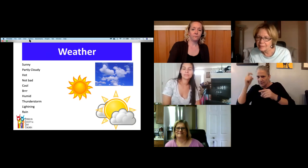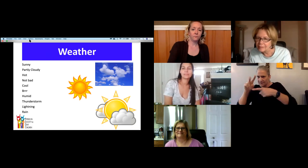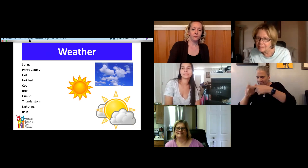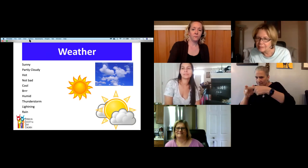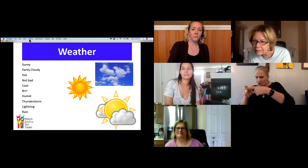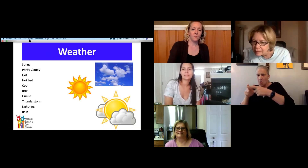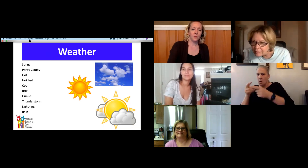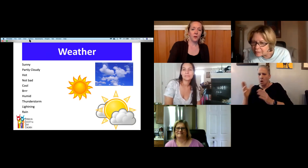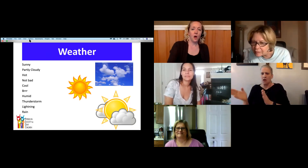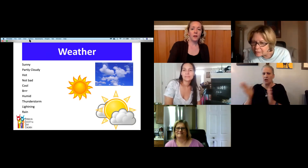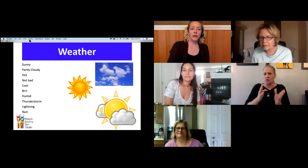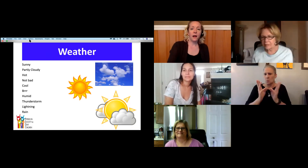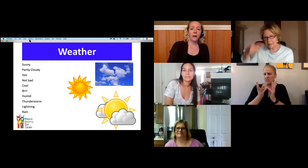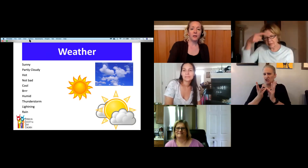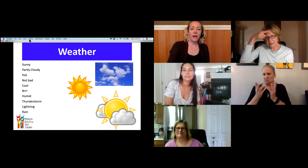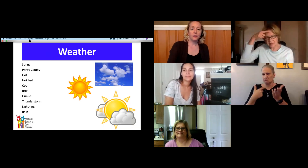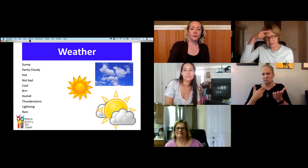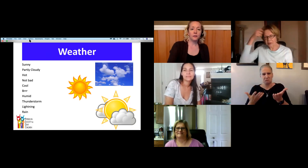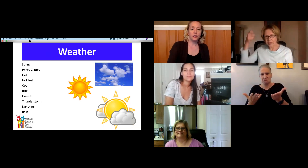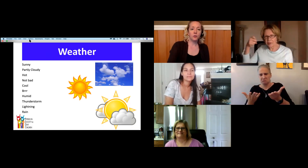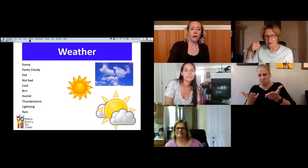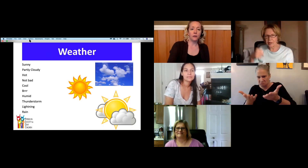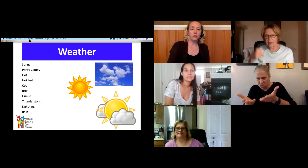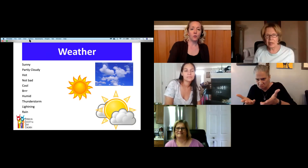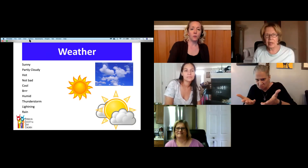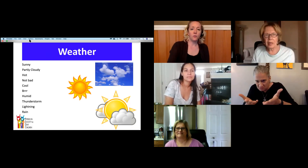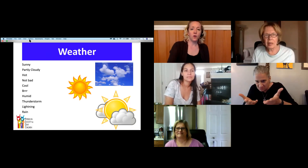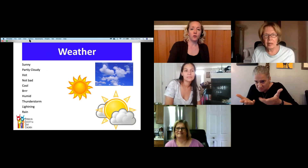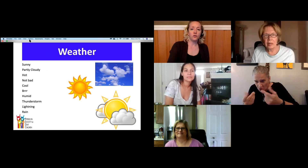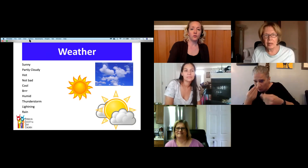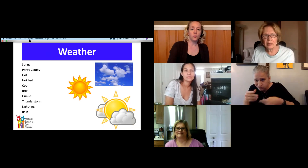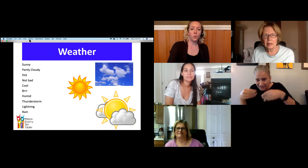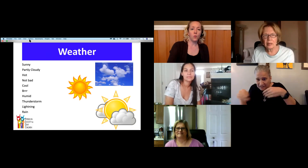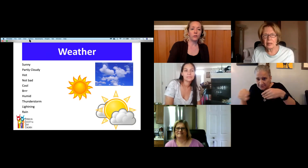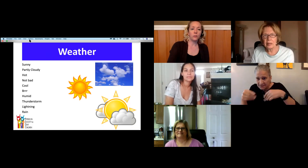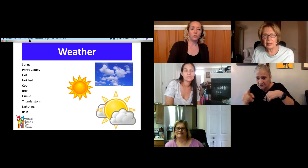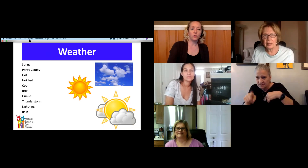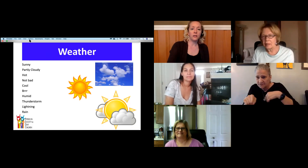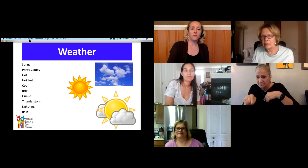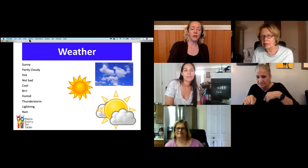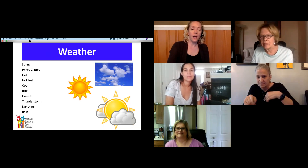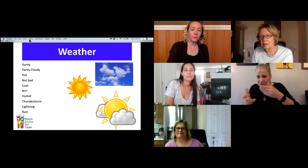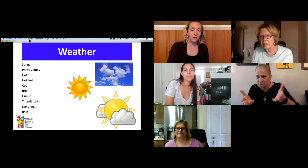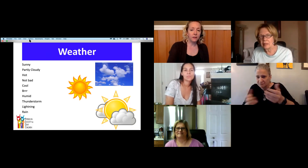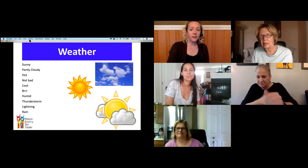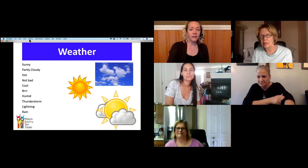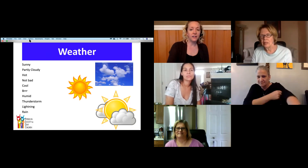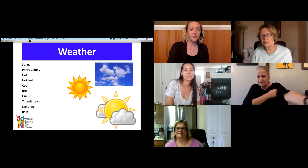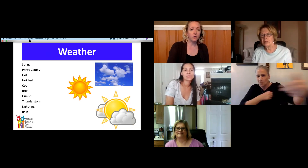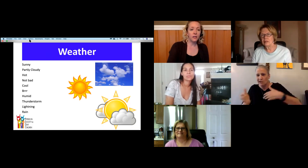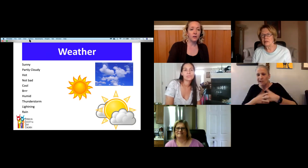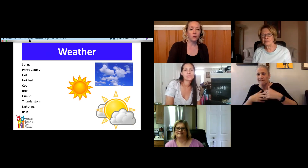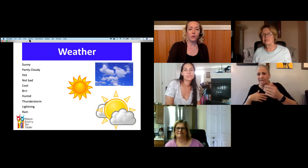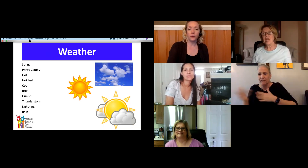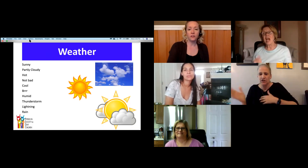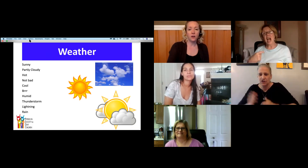Okay, I'm going to ask you guys, do you want to move on to more summer-related vocabulary, like activity-related, or would you like to cover the